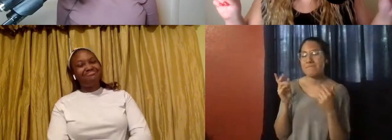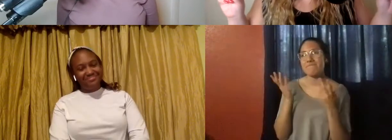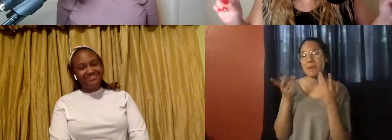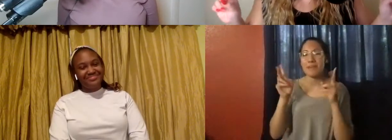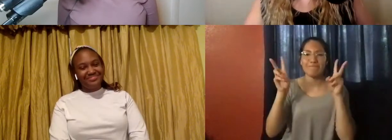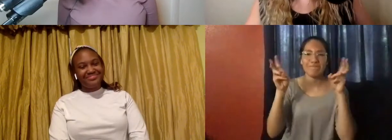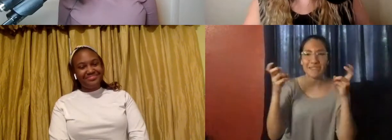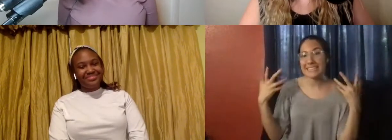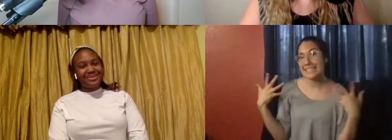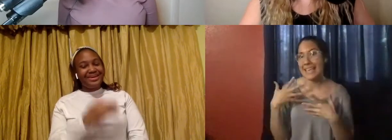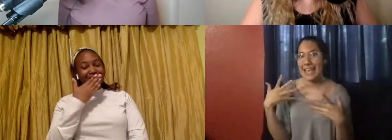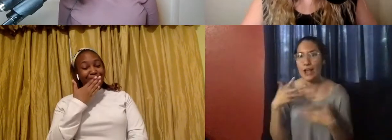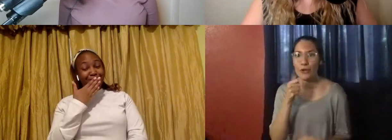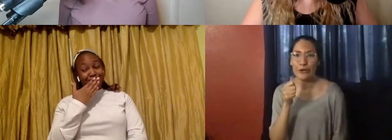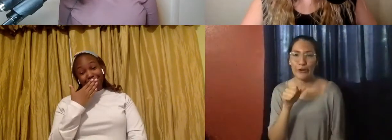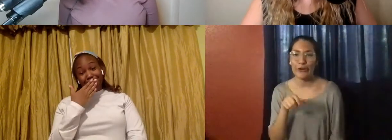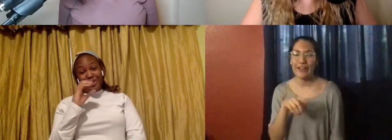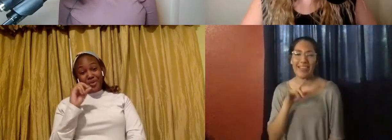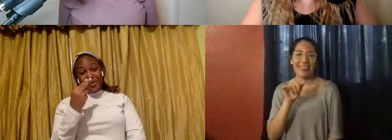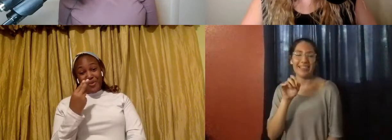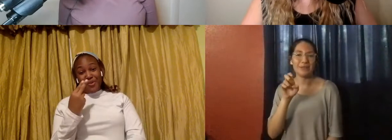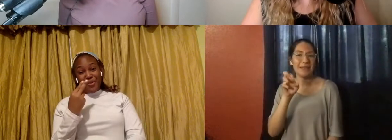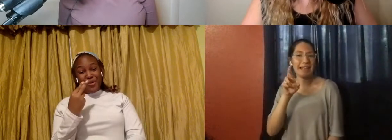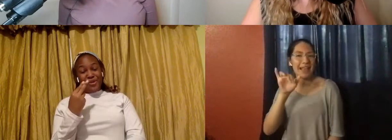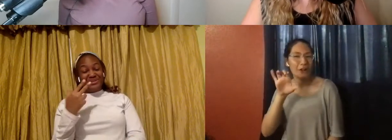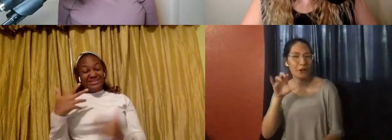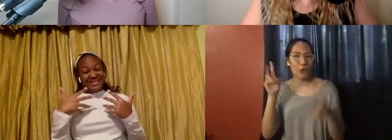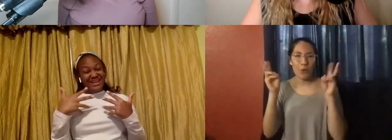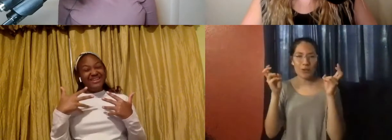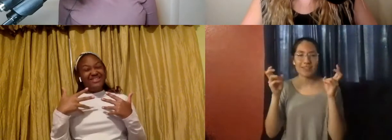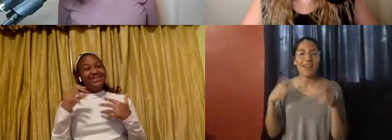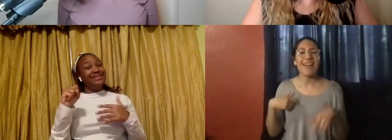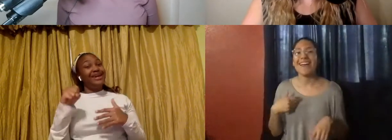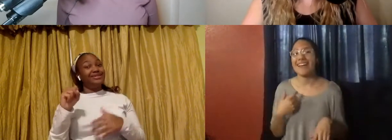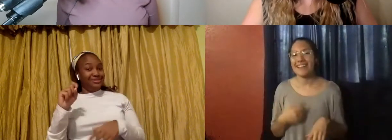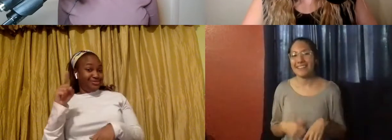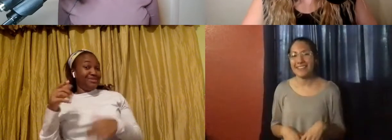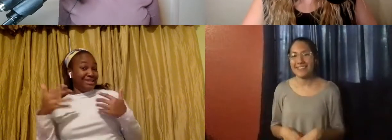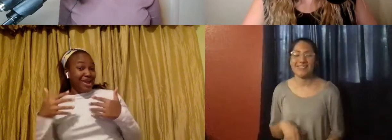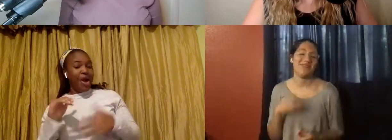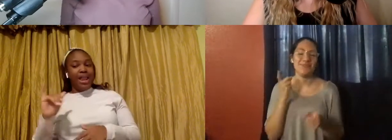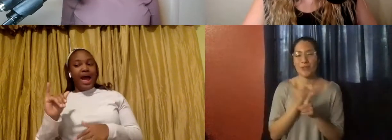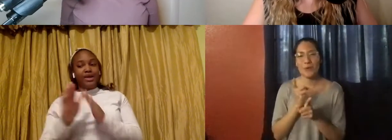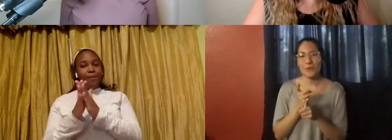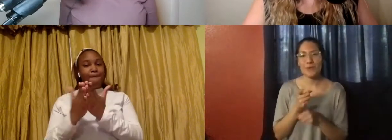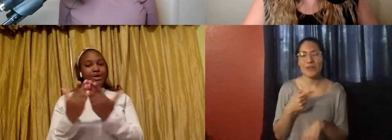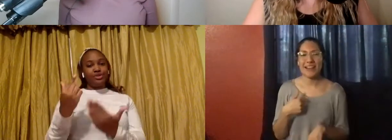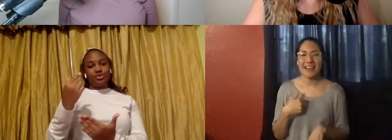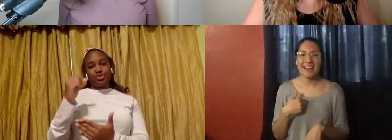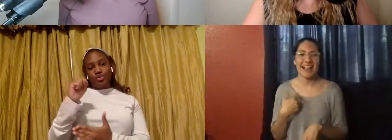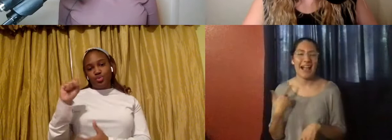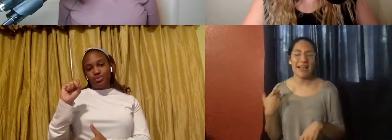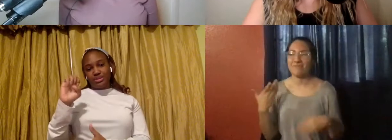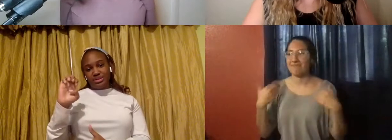around it. Just scary. Yeah. Yeah, you were as scary as the Goosebumps books. Right. I was gonna say I was wearing Paul Frank. Let's not